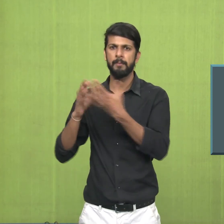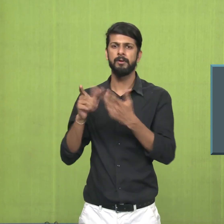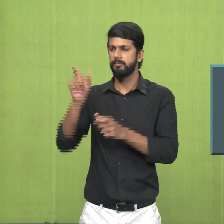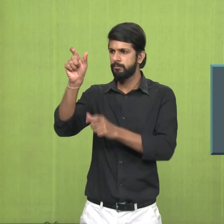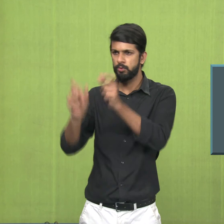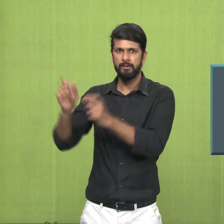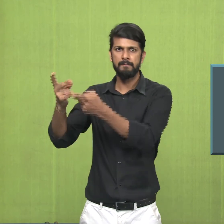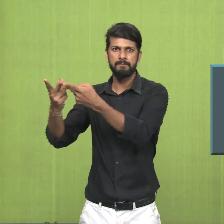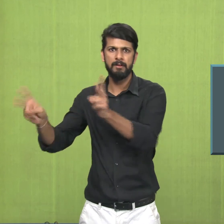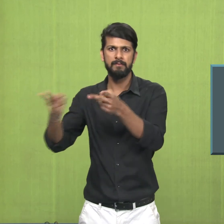Harmonious